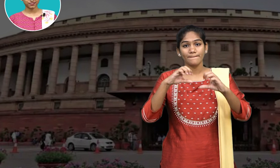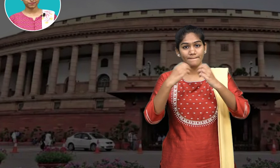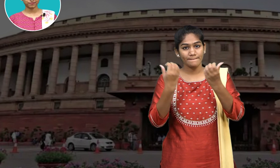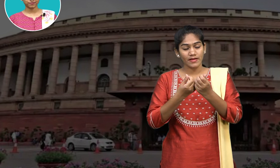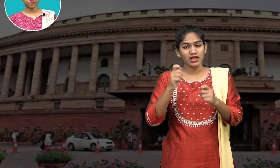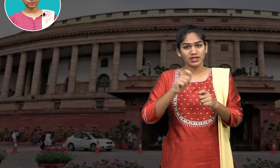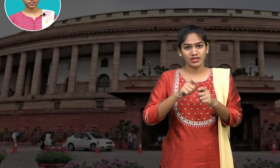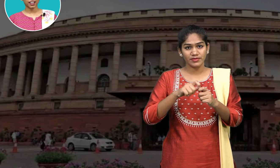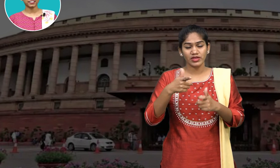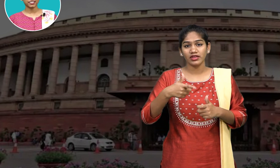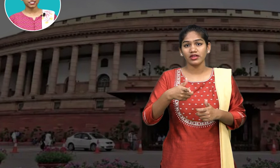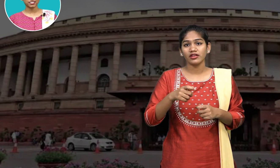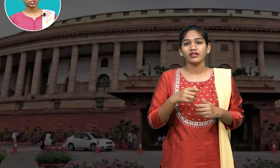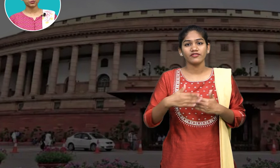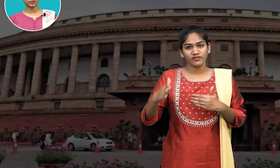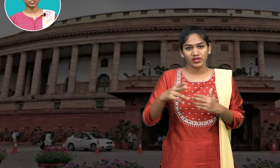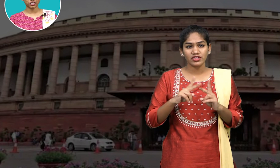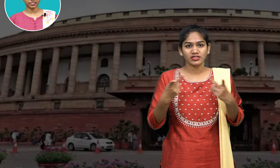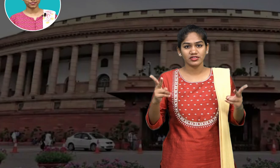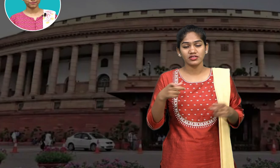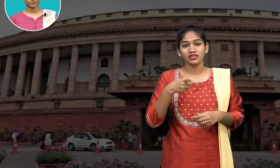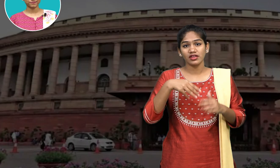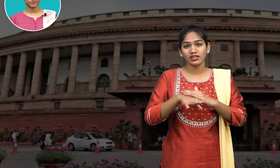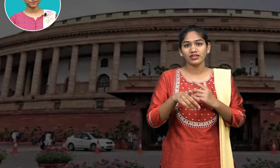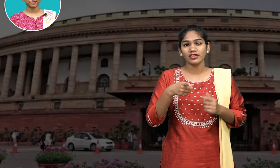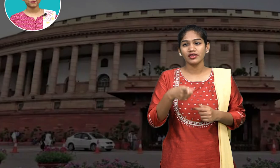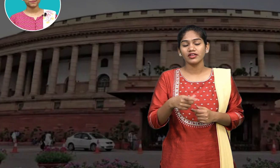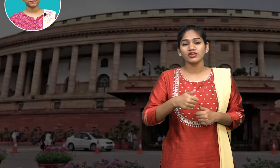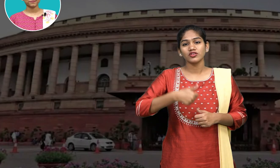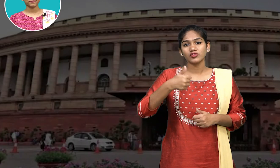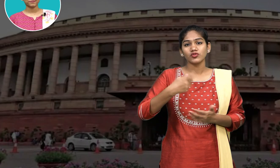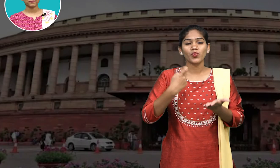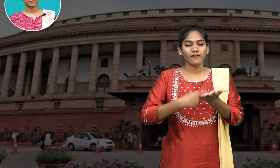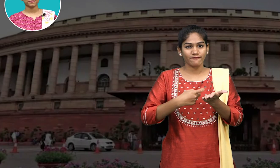functions under its supervision.